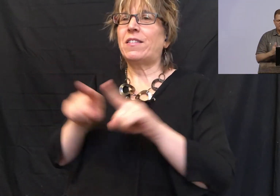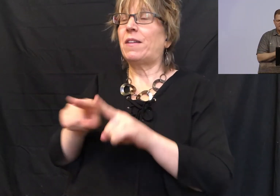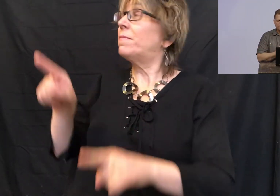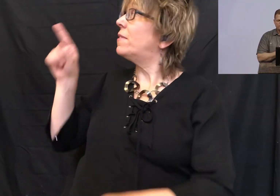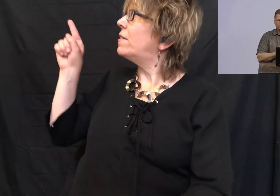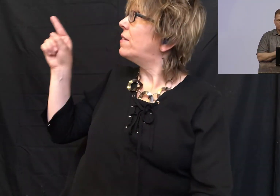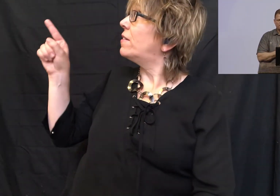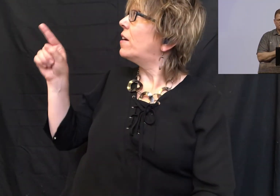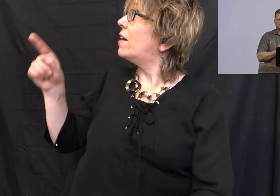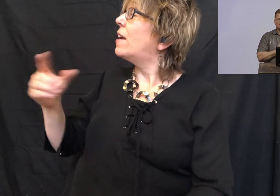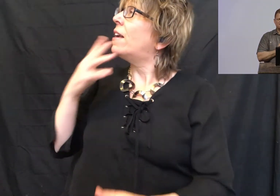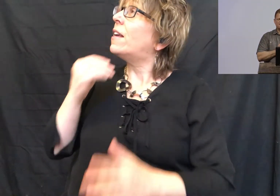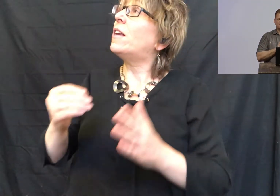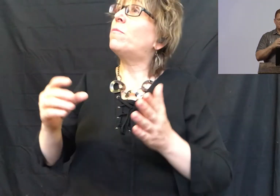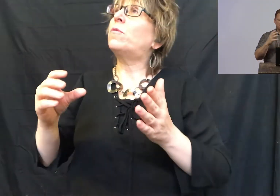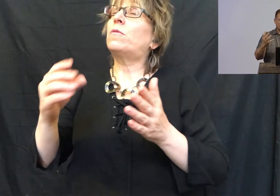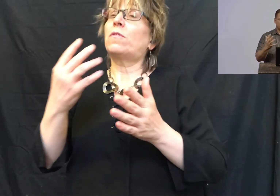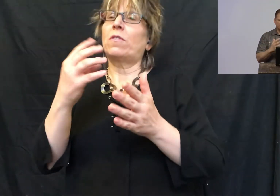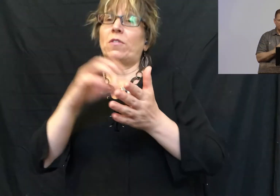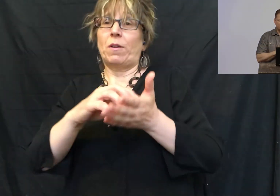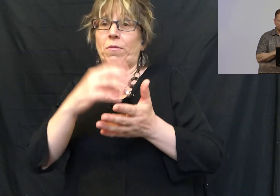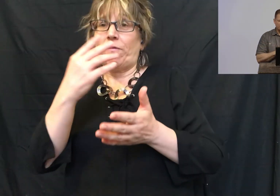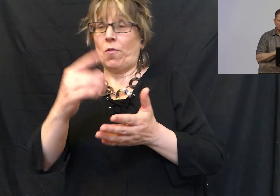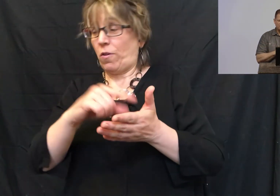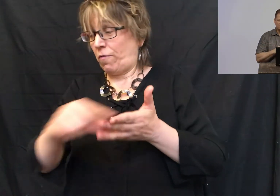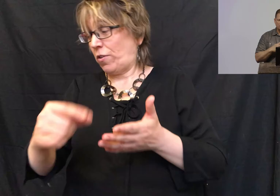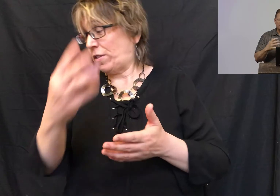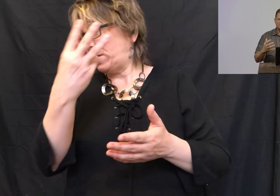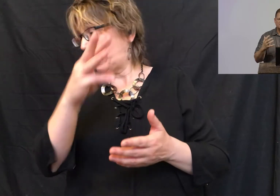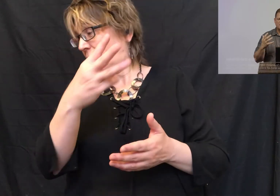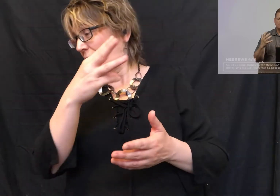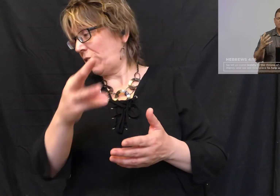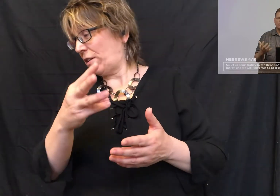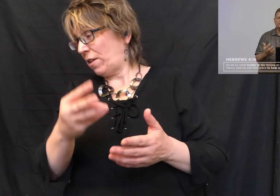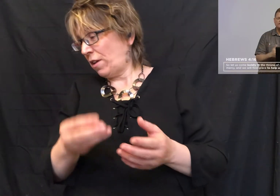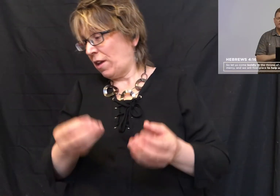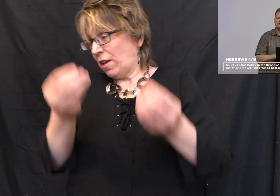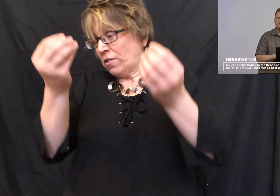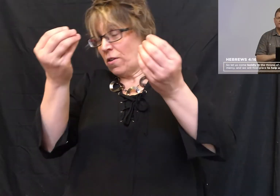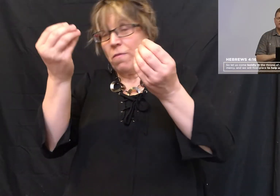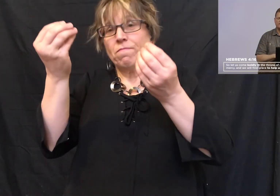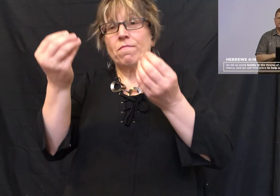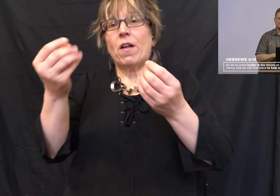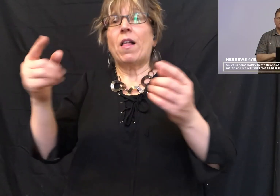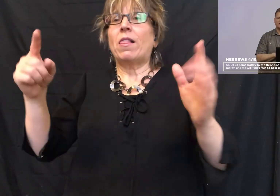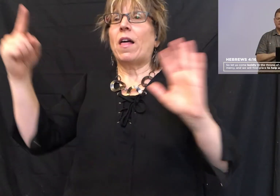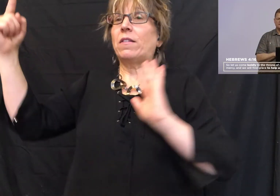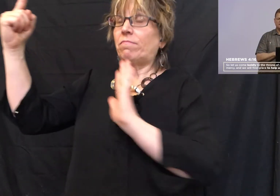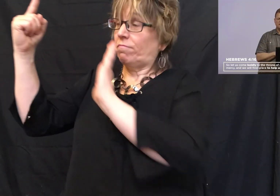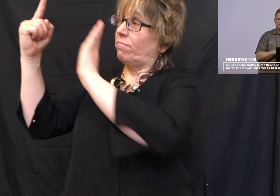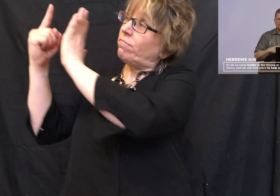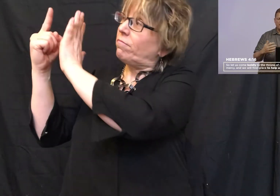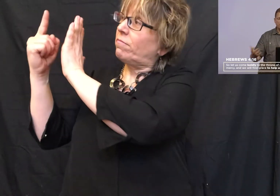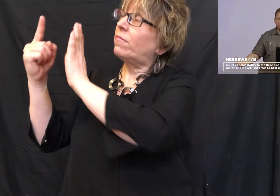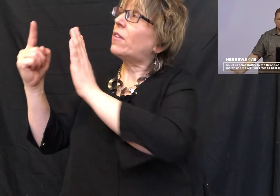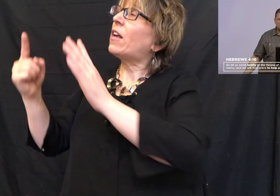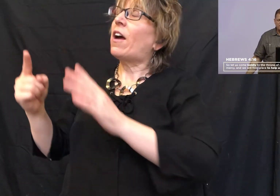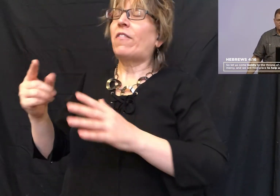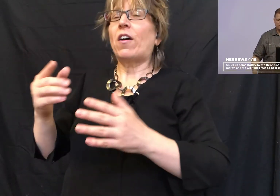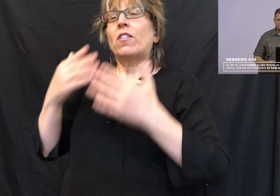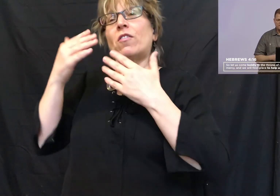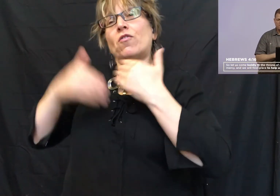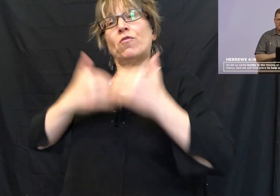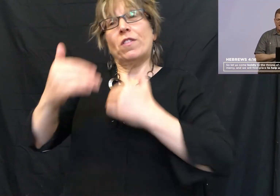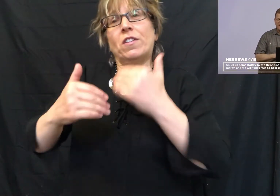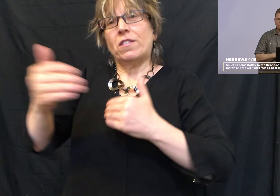Listen to what Hebrews 4:16 says. I'll end with this verse. It says, "So let us come boldly to the throne of our gracious God. There we will receive